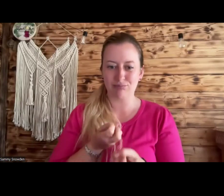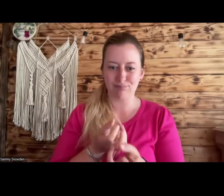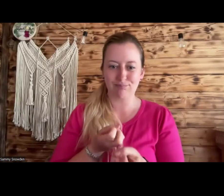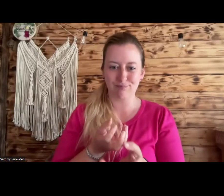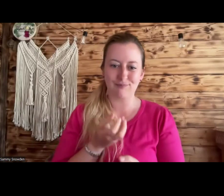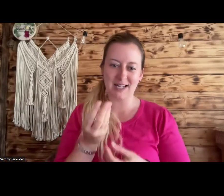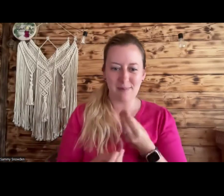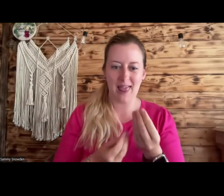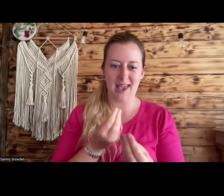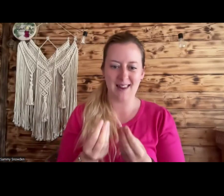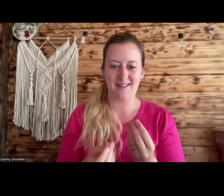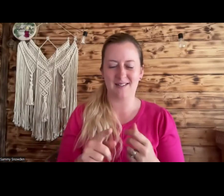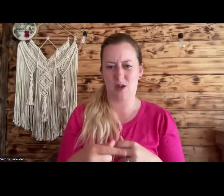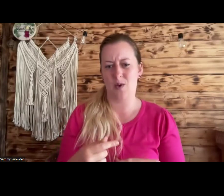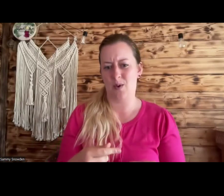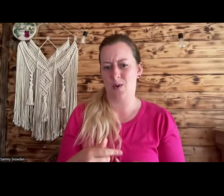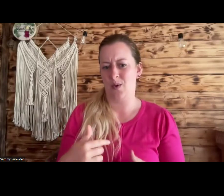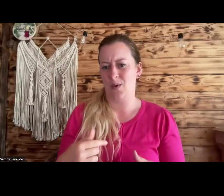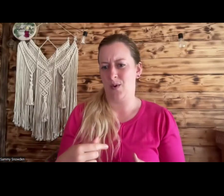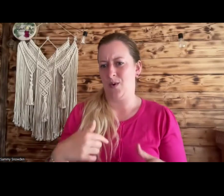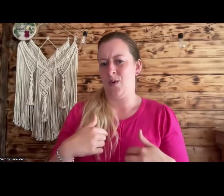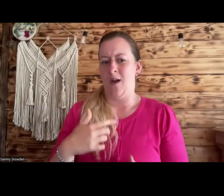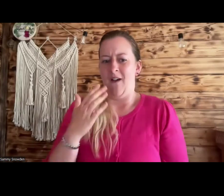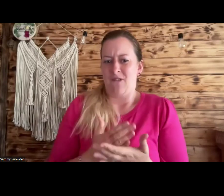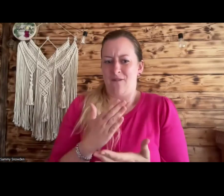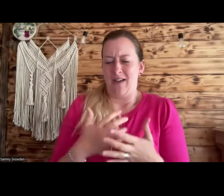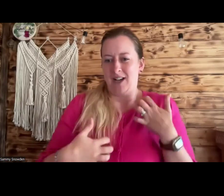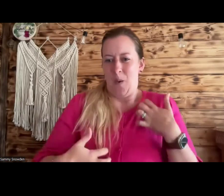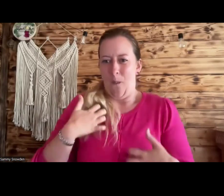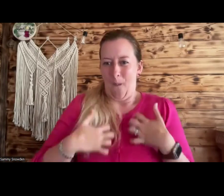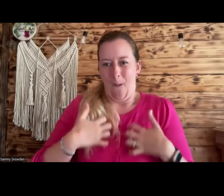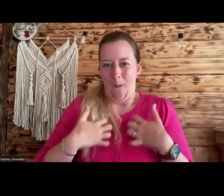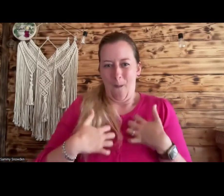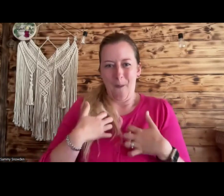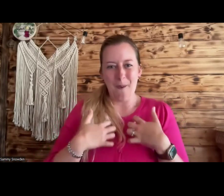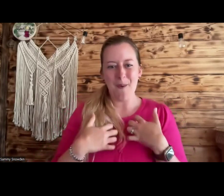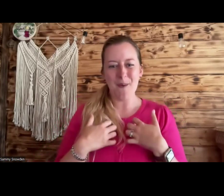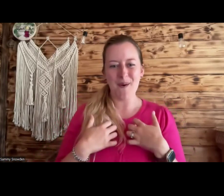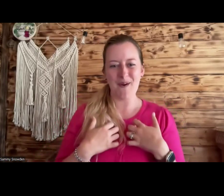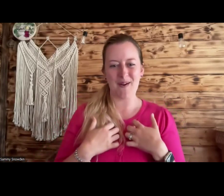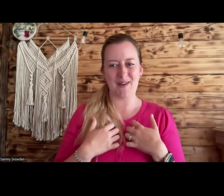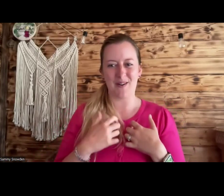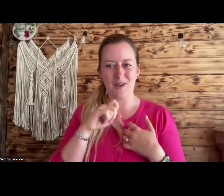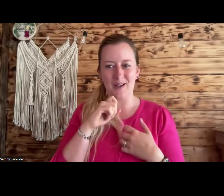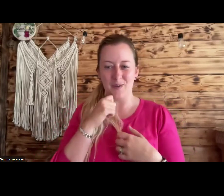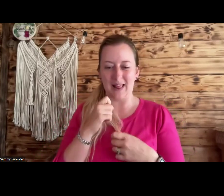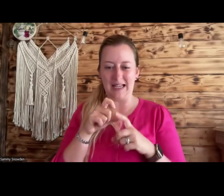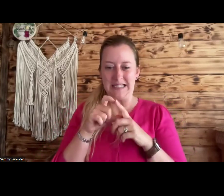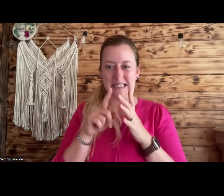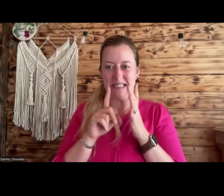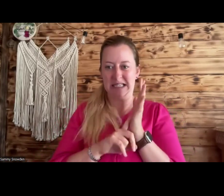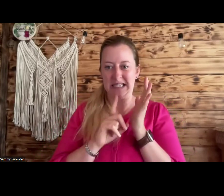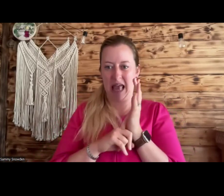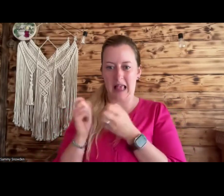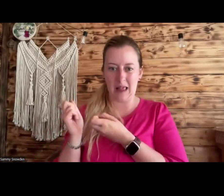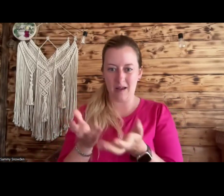Yeah, I was very excited when I heard that it was going to be dill. So I've been using the Terra oils for 2.5 years and I've not seen